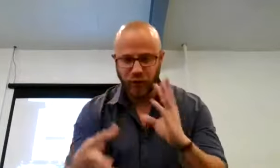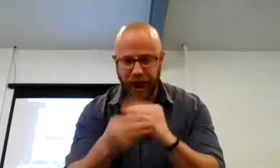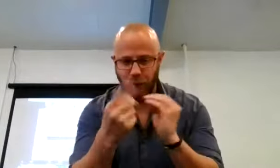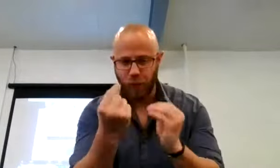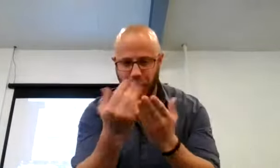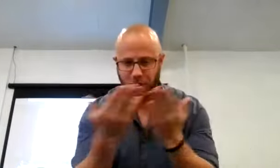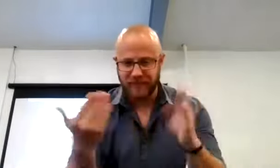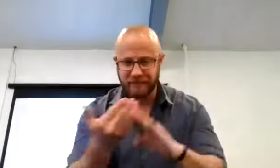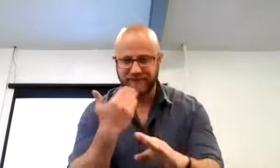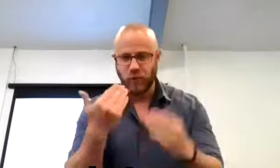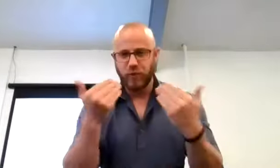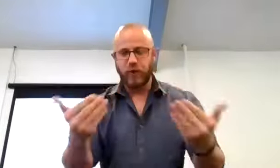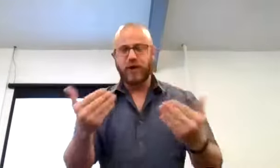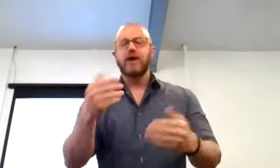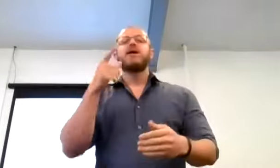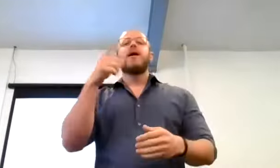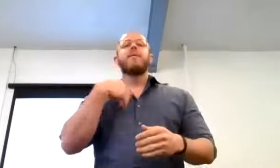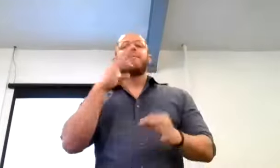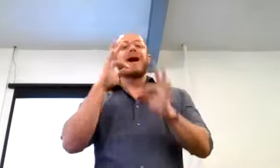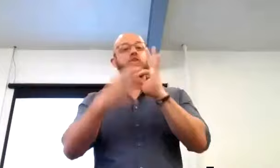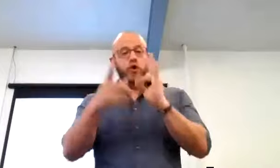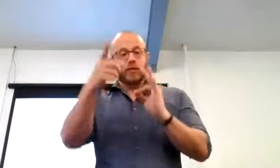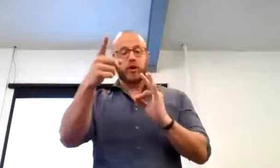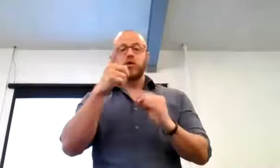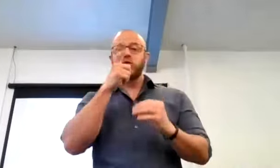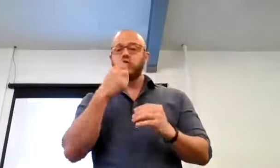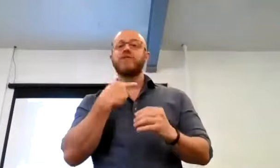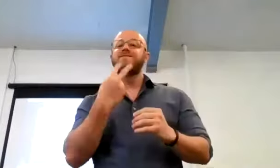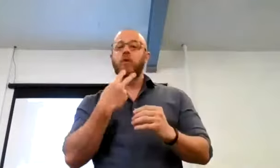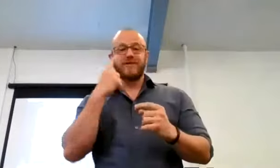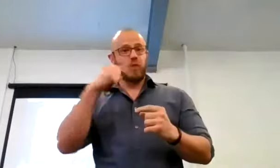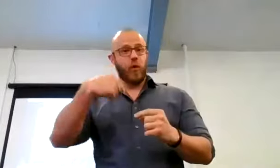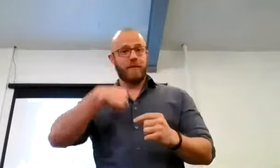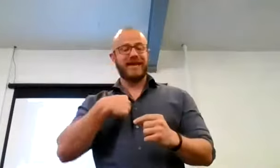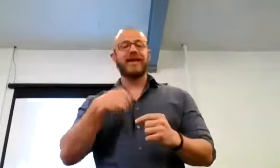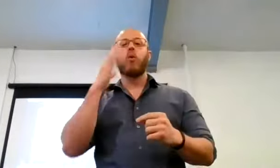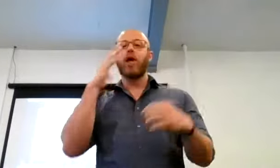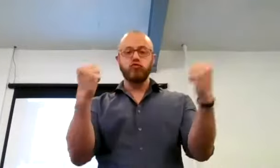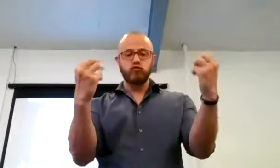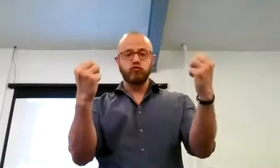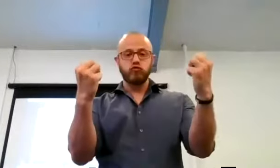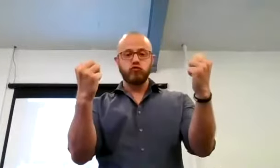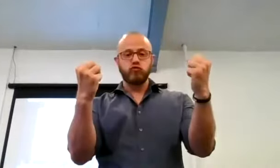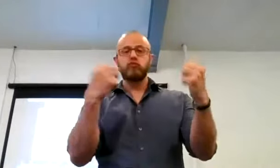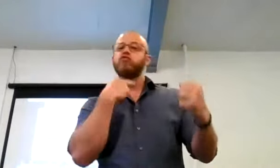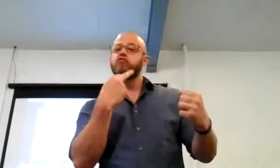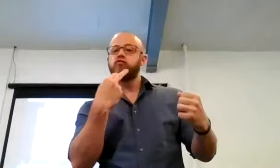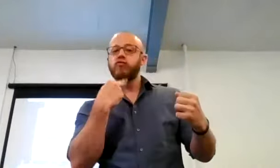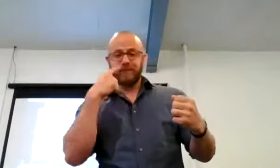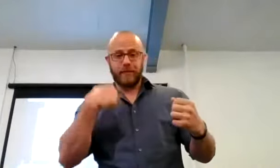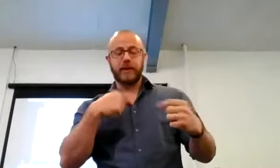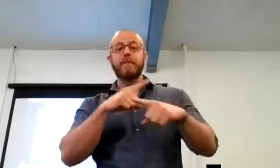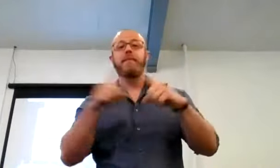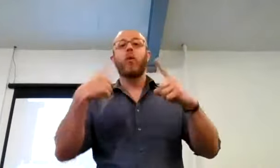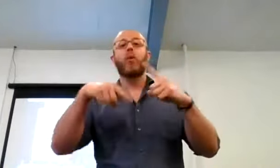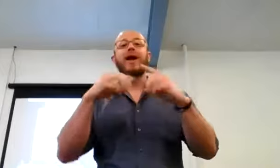I forgot to, I gotta add in one more thing. So my interpreter, she is voicing for me while I'm signing.